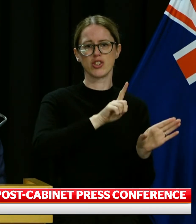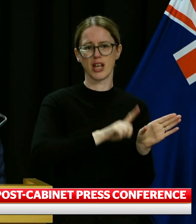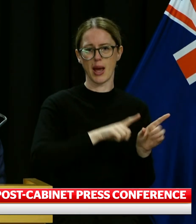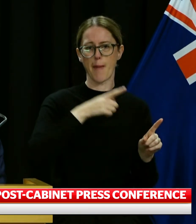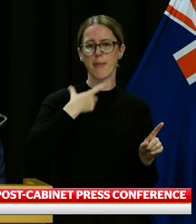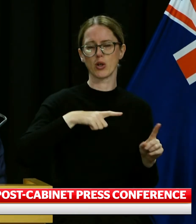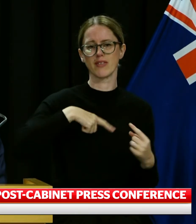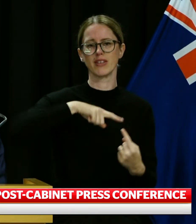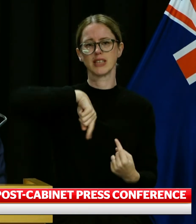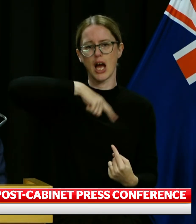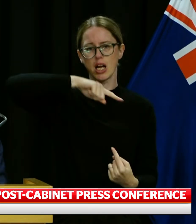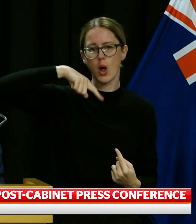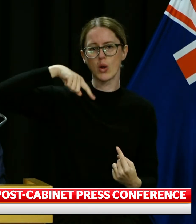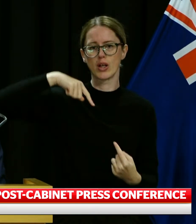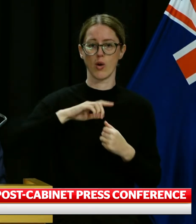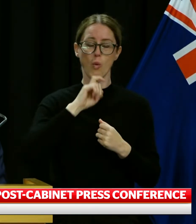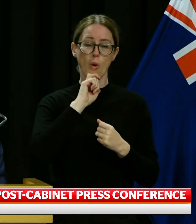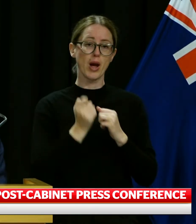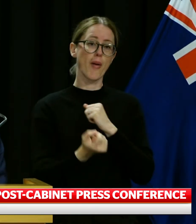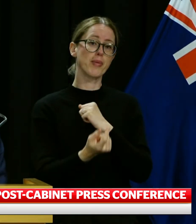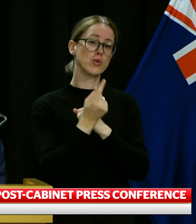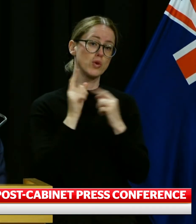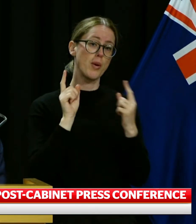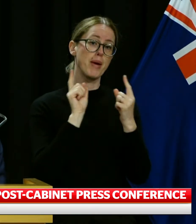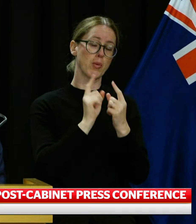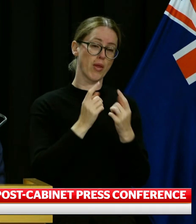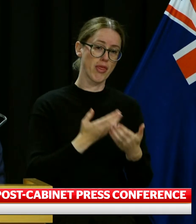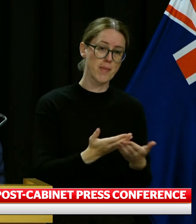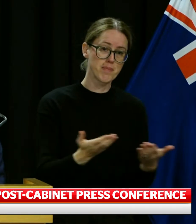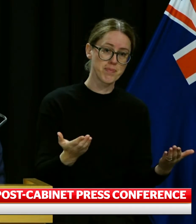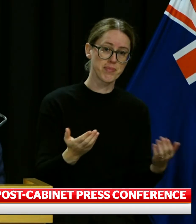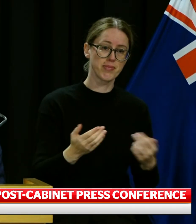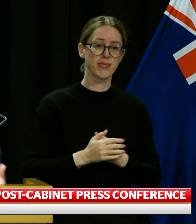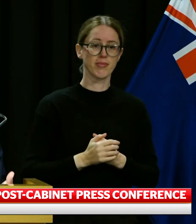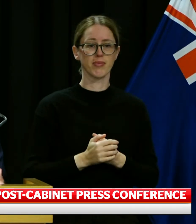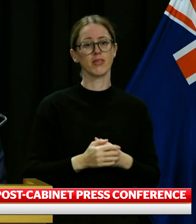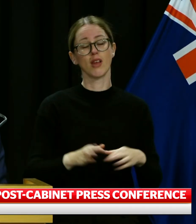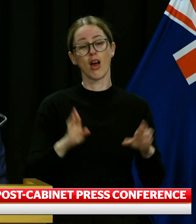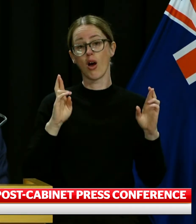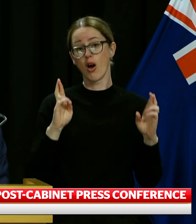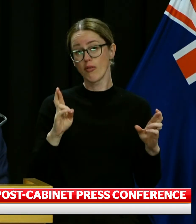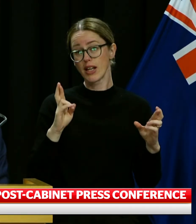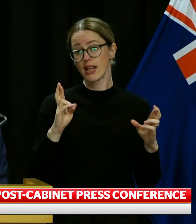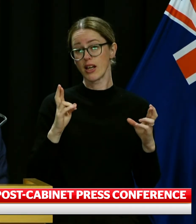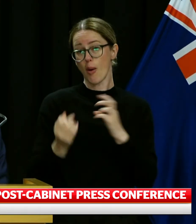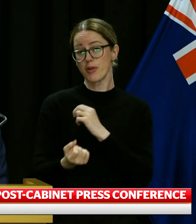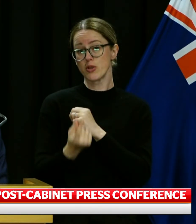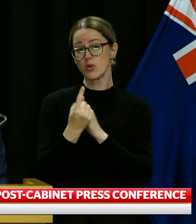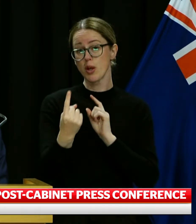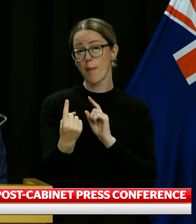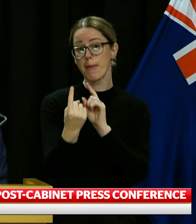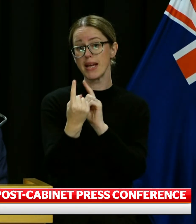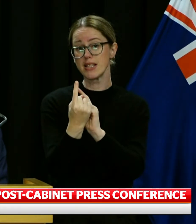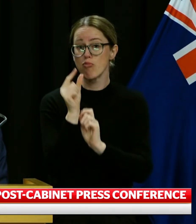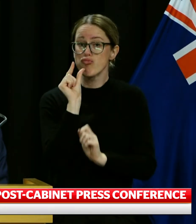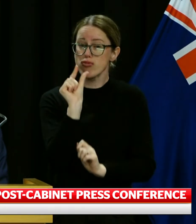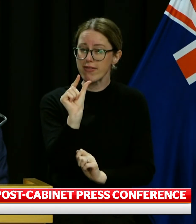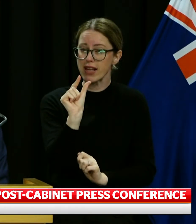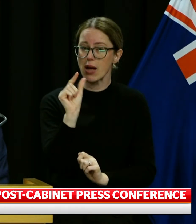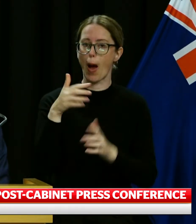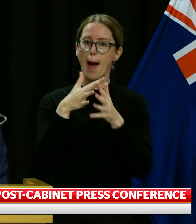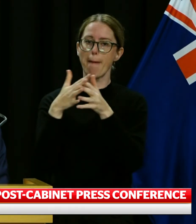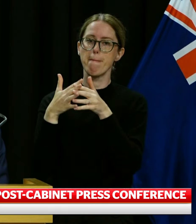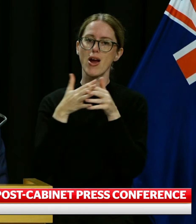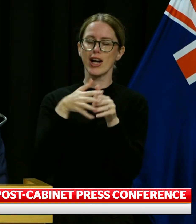the cyclone. So it'll be an opportunity to meet with them. Obviously, I'm hopeful that I'll have an opportunity to meet with, even briefly, with President